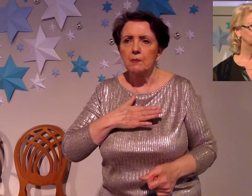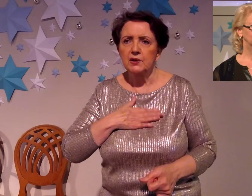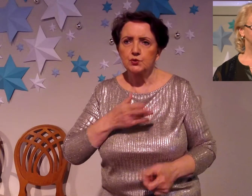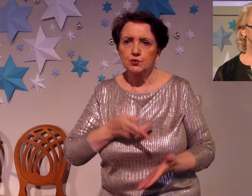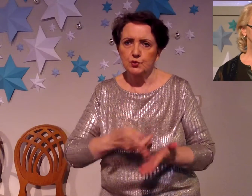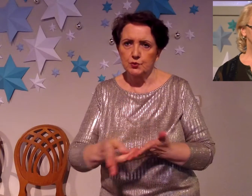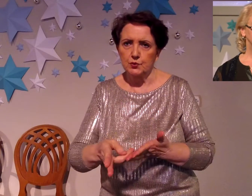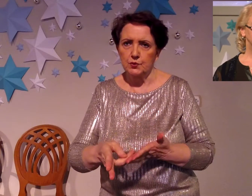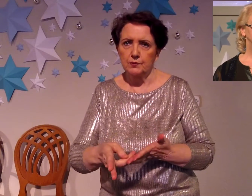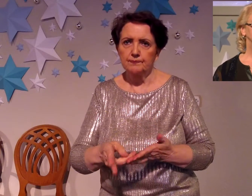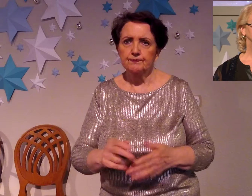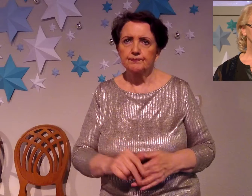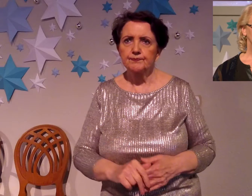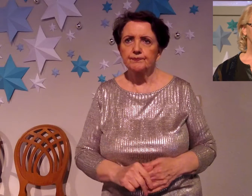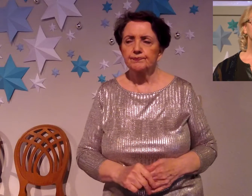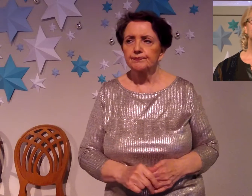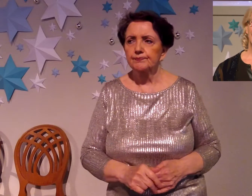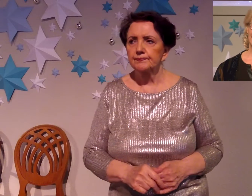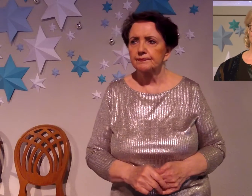that darkness.